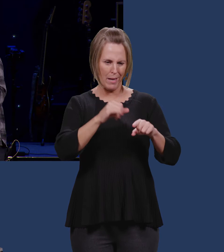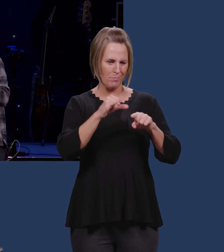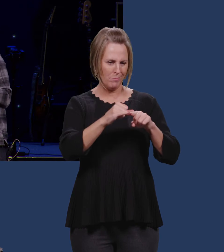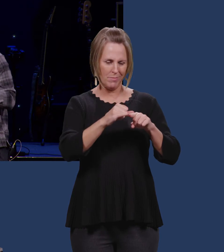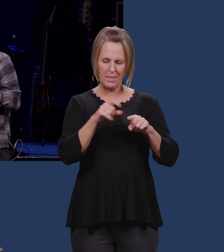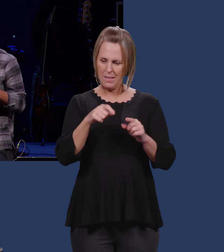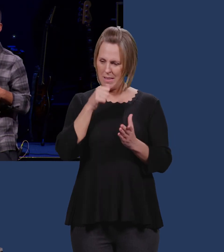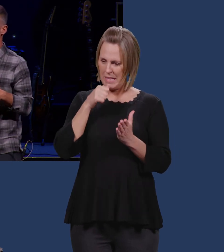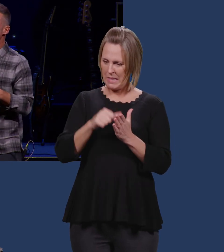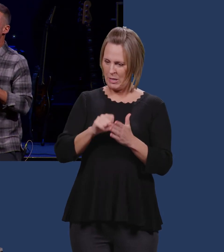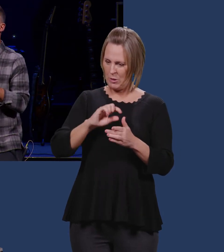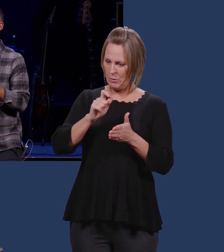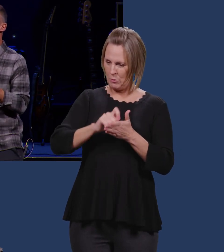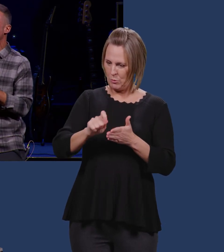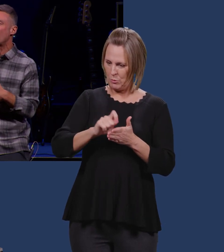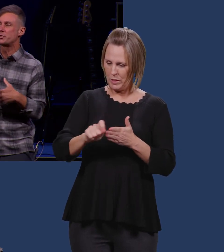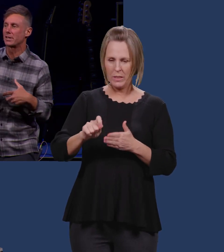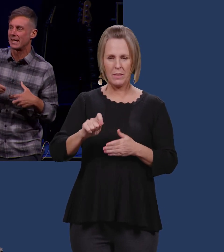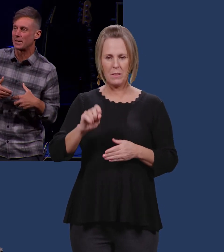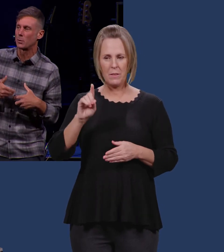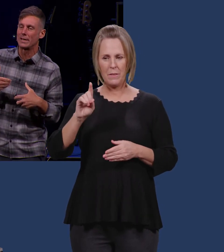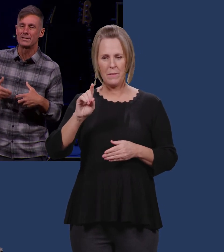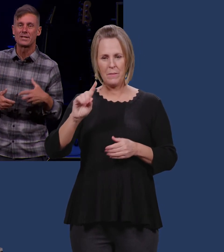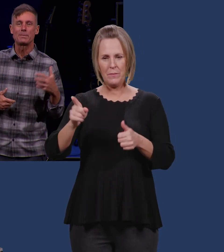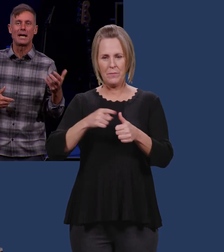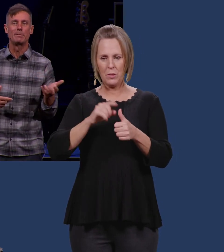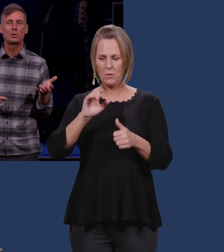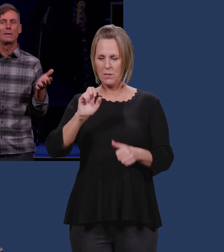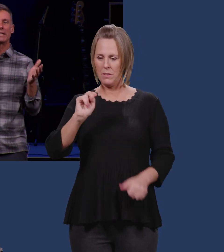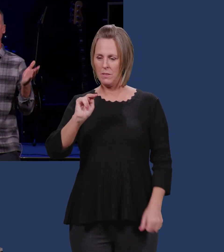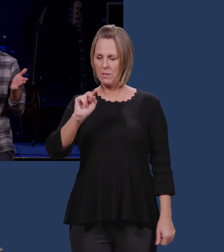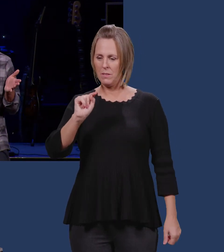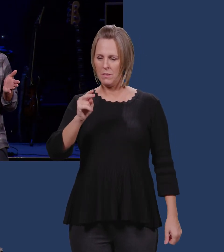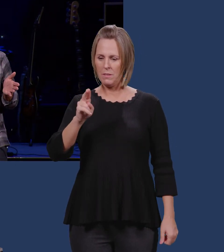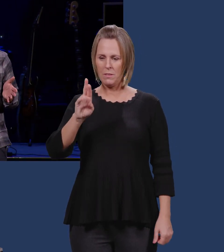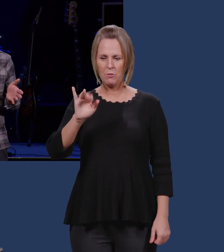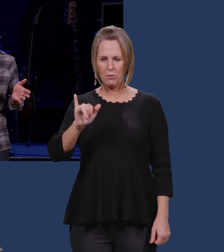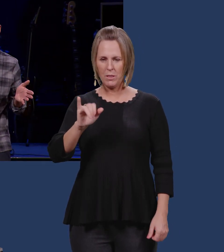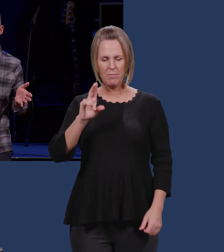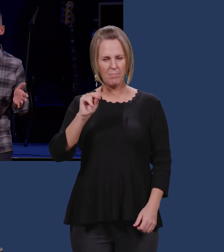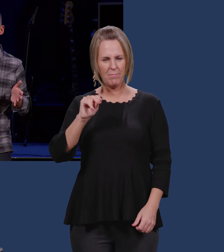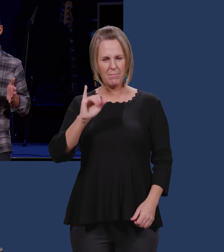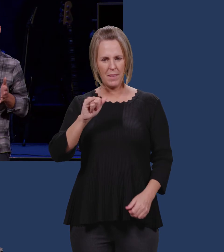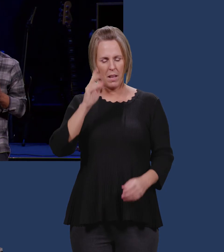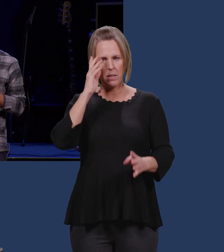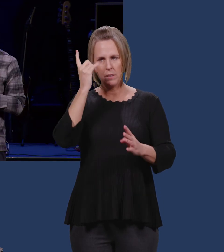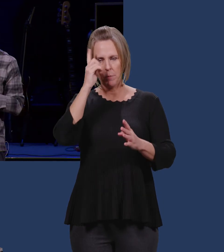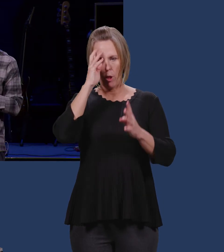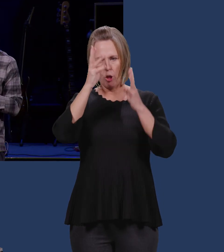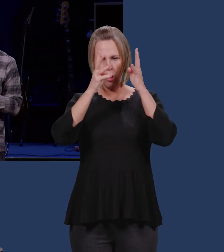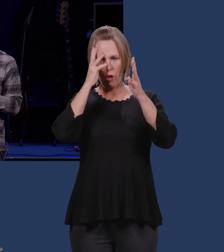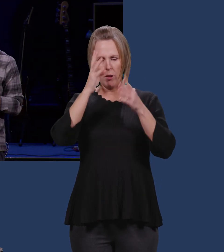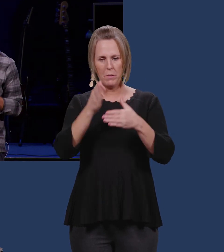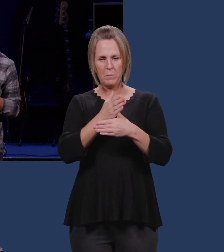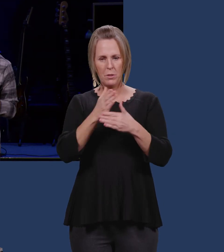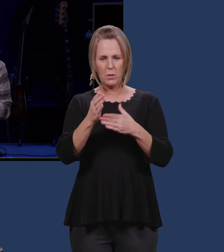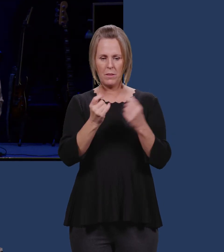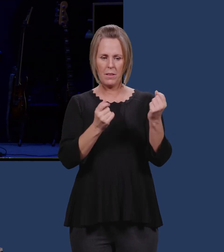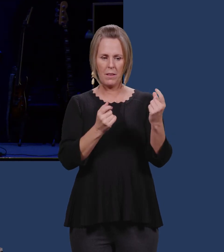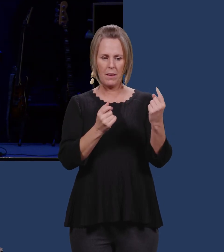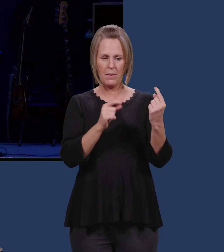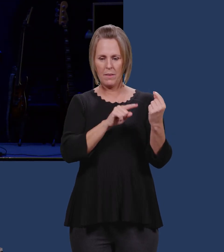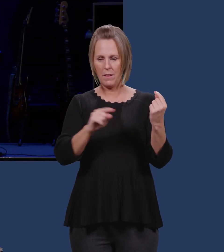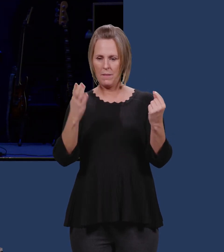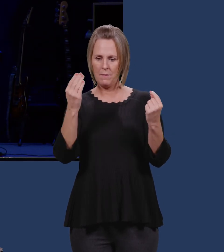written in the first century. It was a forged letter written sometime between the 11th and 14th century. But it